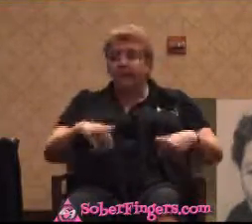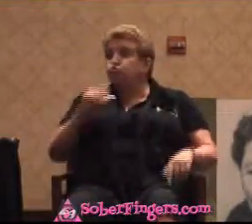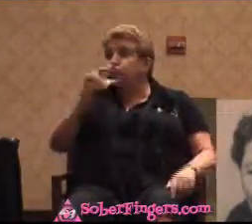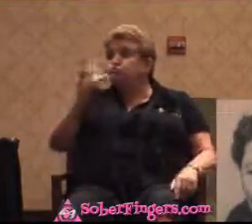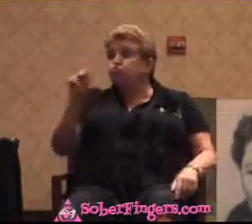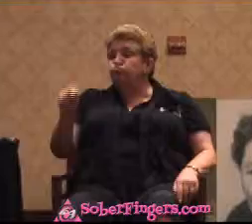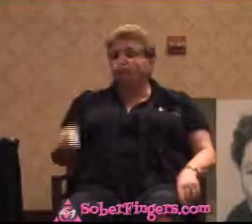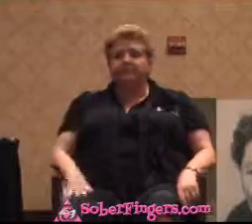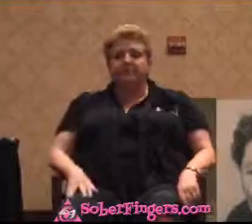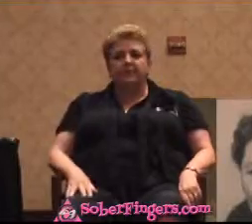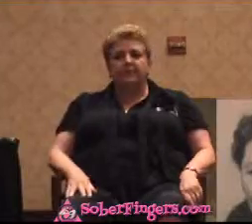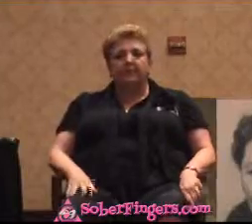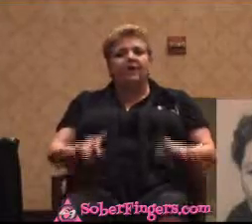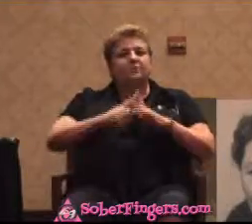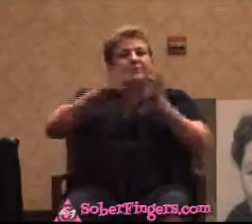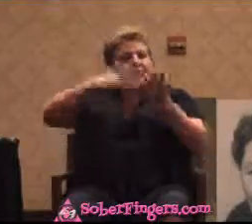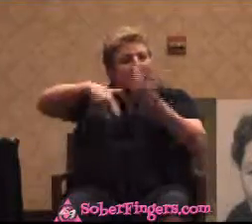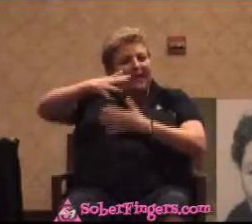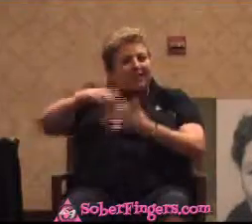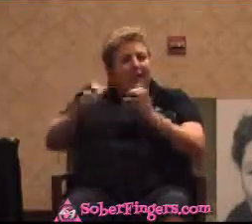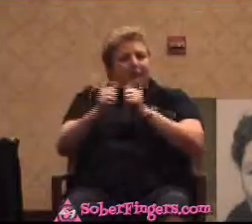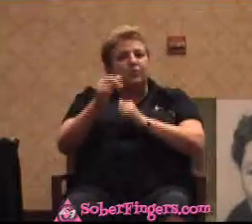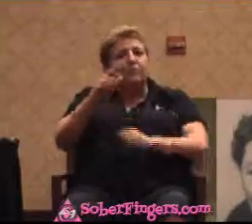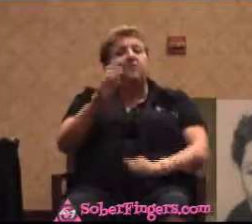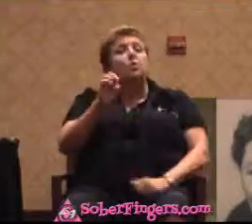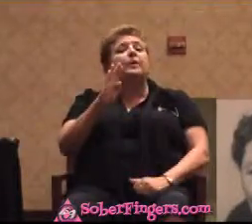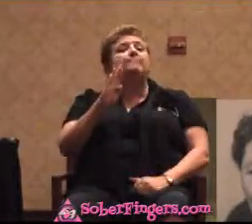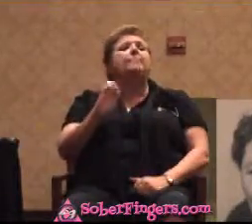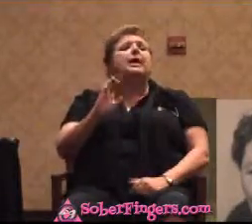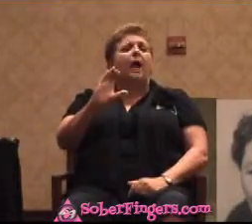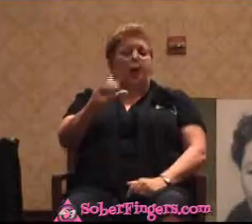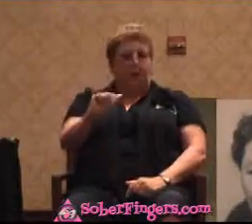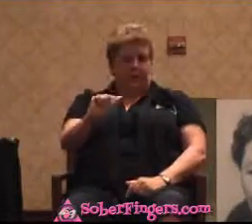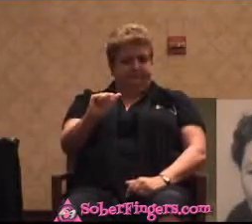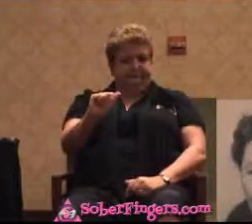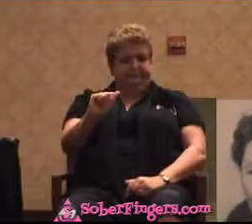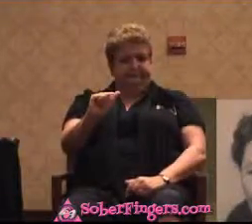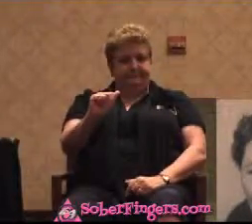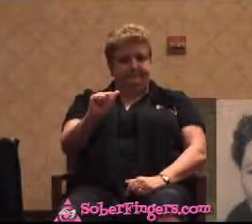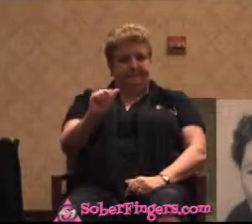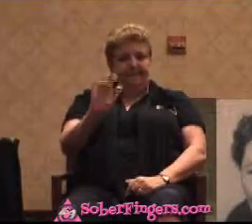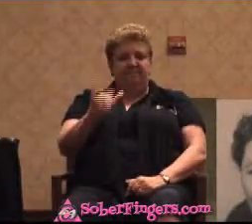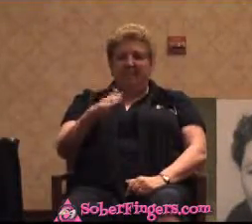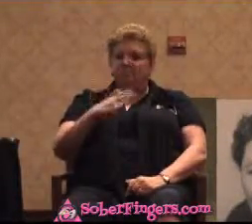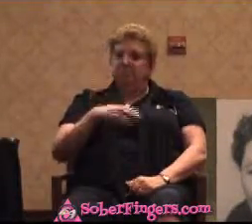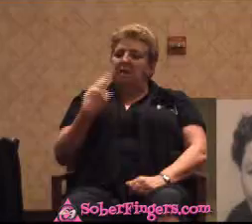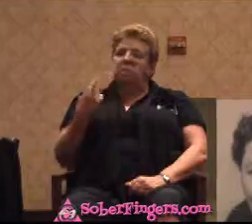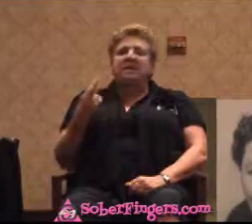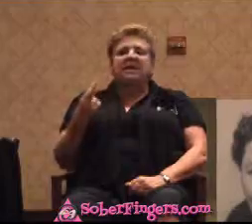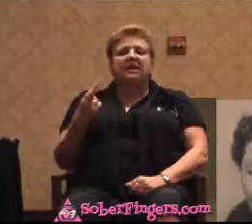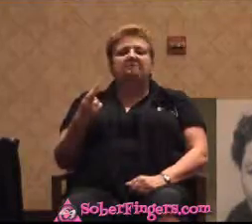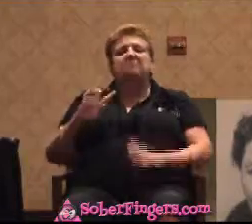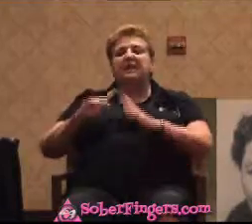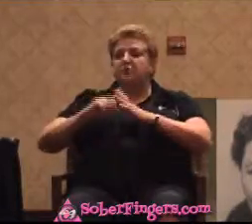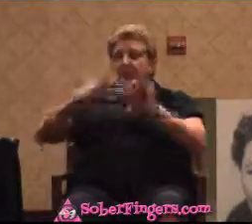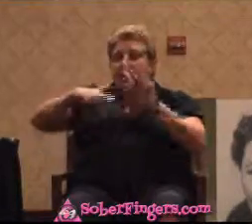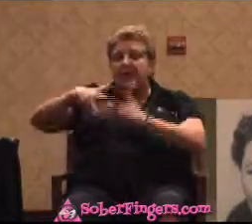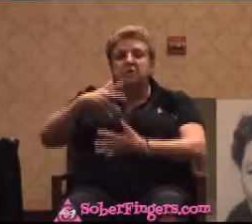And so I started hanging out with Rebecca. And that was my buddy. And I started hanging out. And one